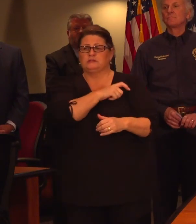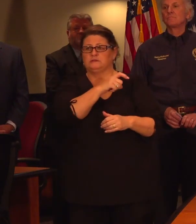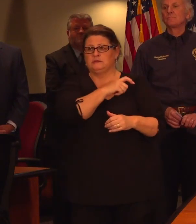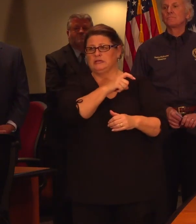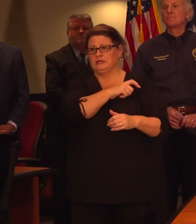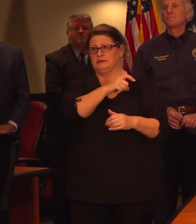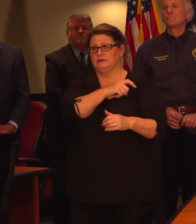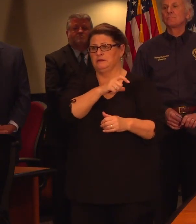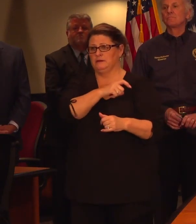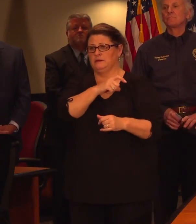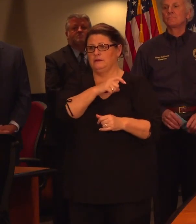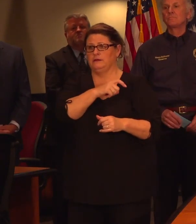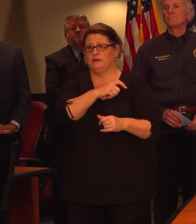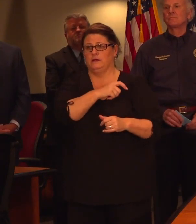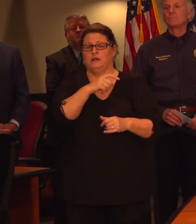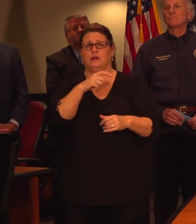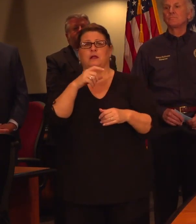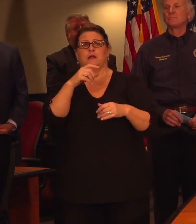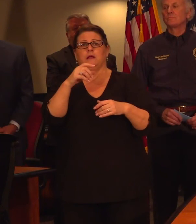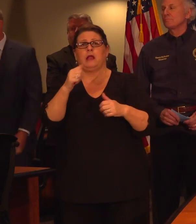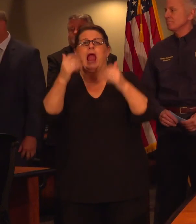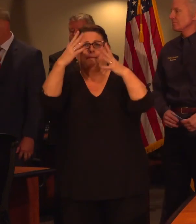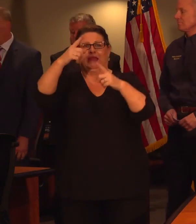of where COVID-19 cases are?